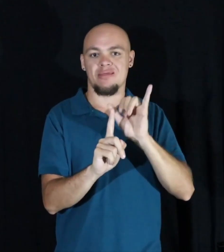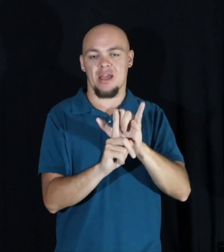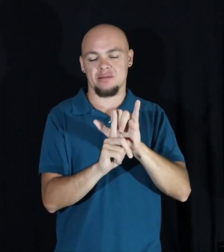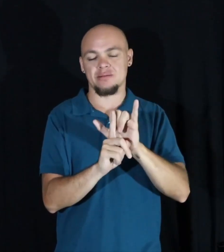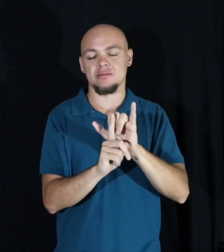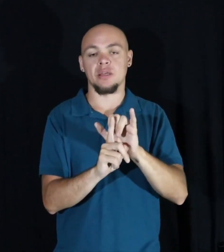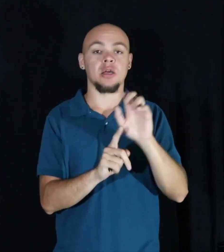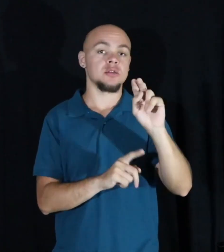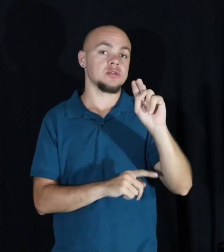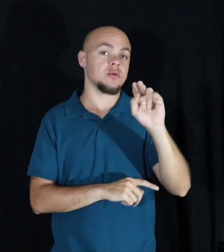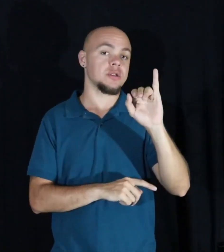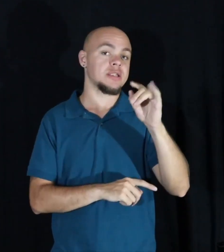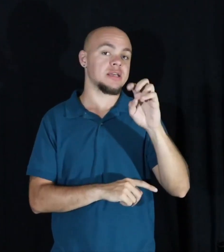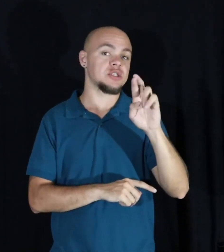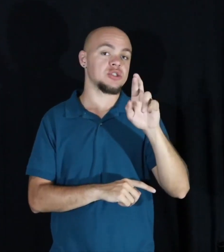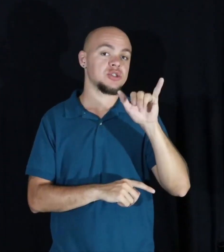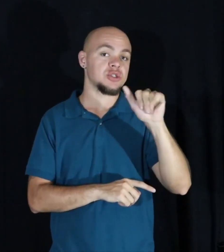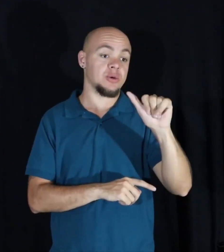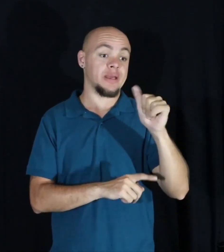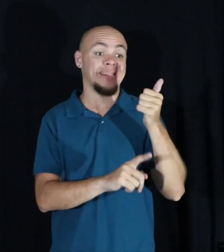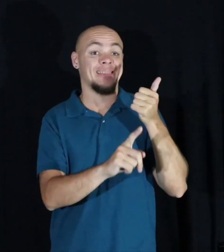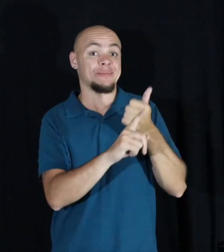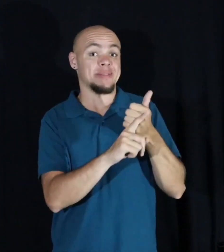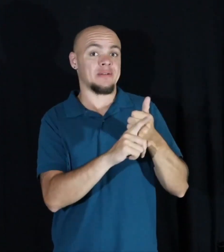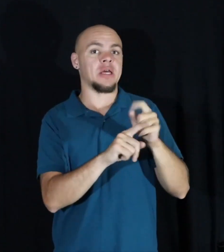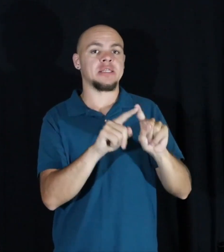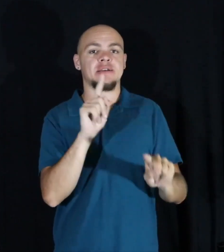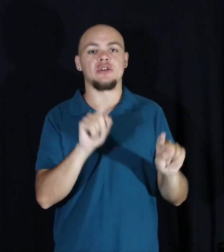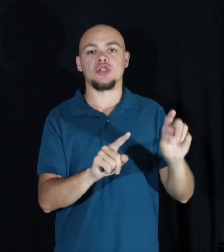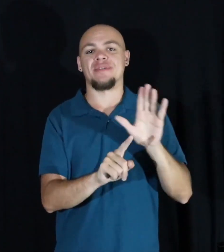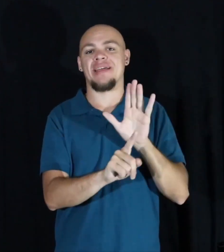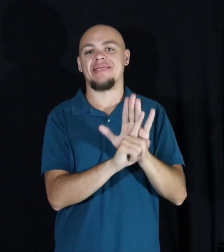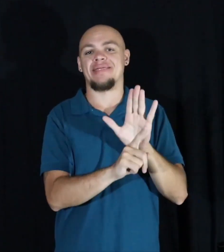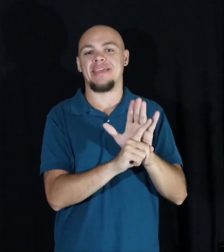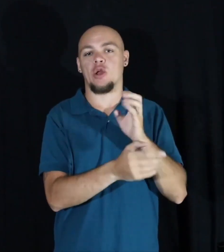that Nigeria itself needs to focus on is diversifying